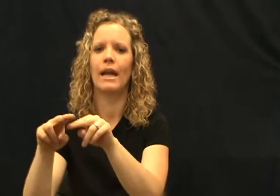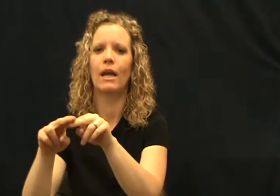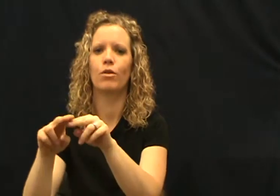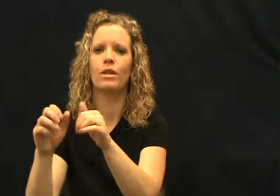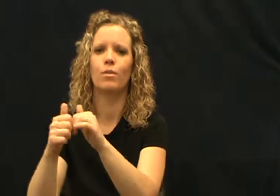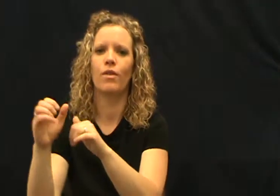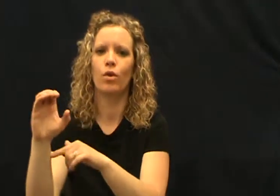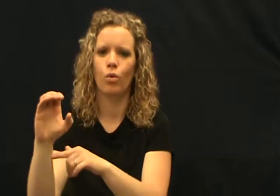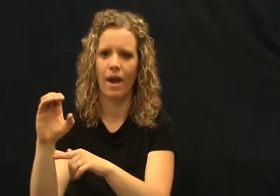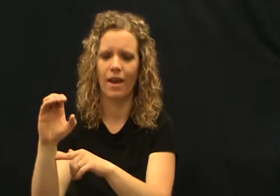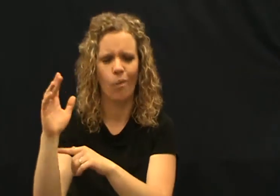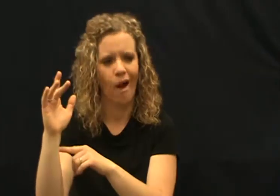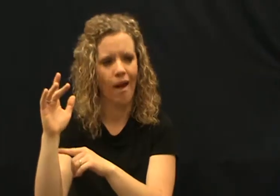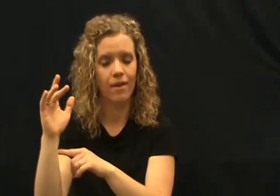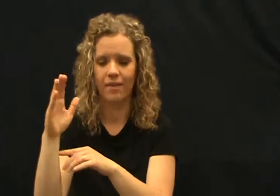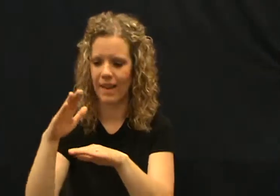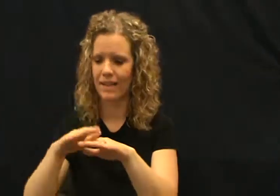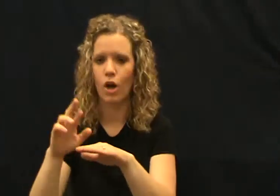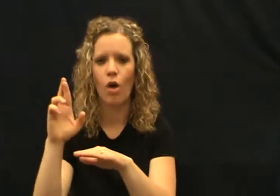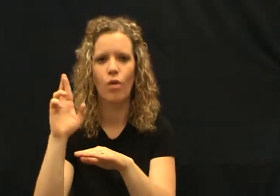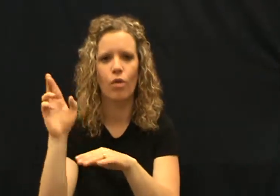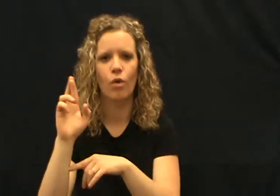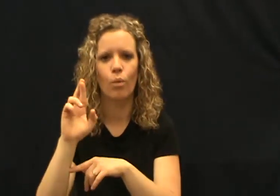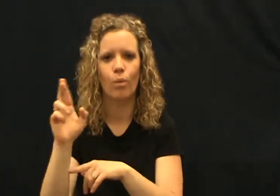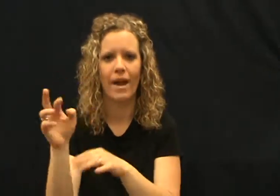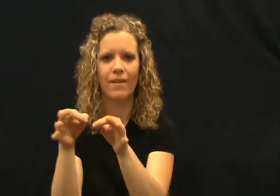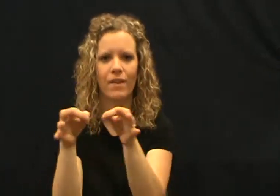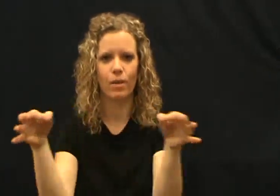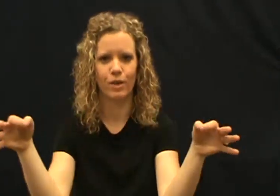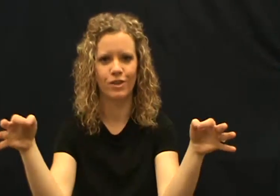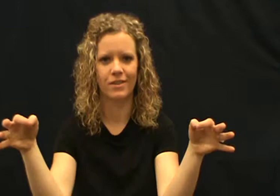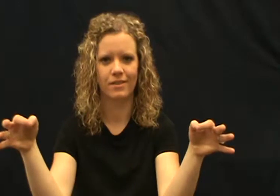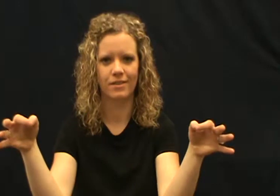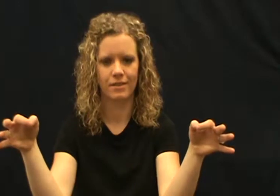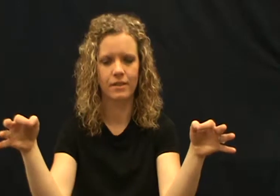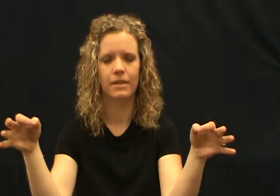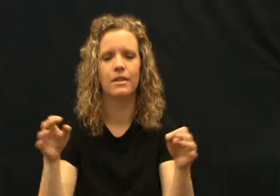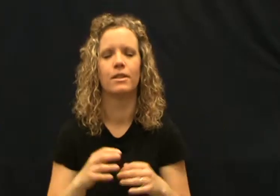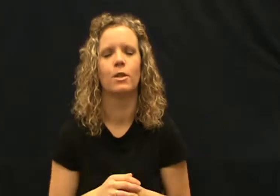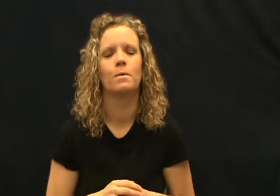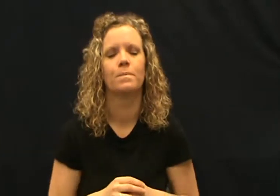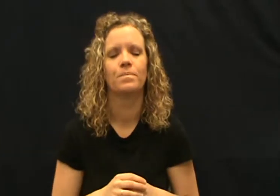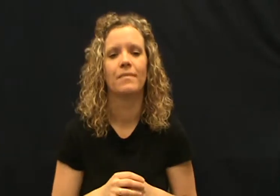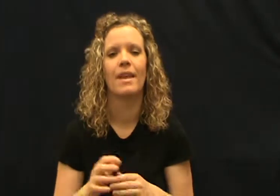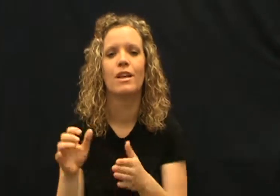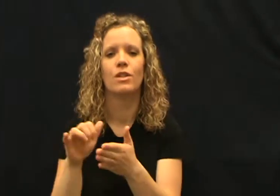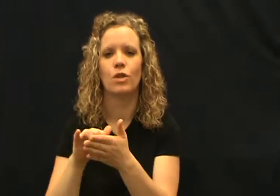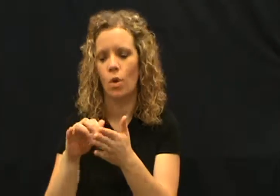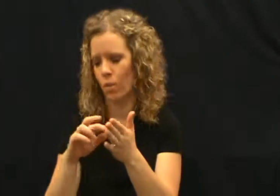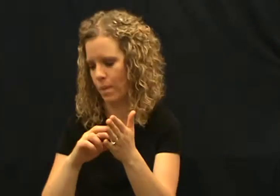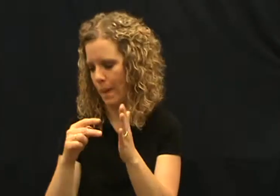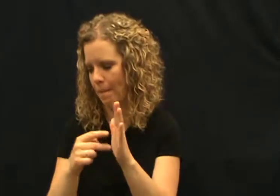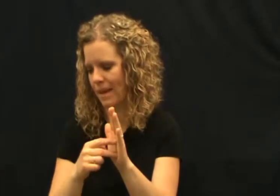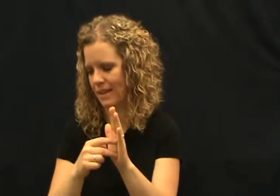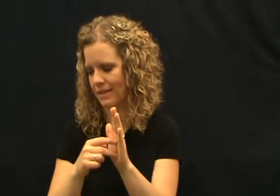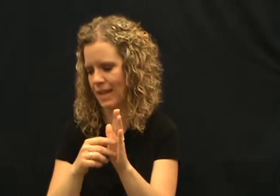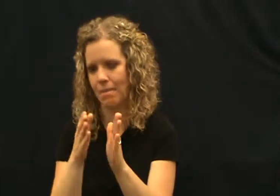it's on the right-hand side of the accounting equation, and it would be indented and off to the right in a journal